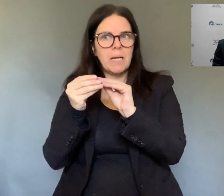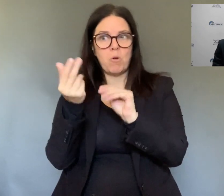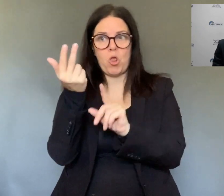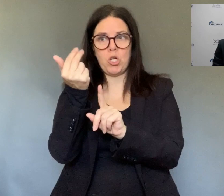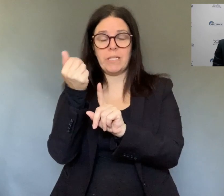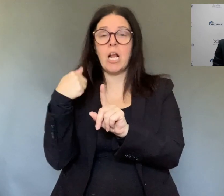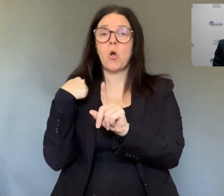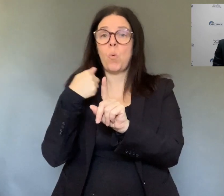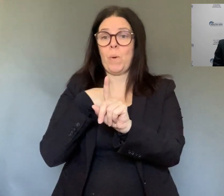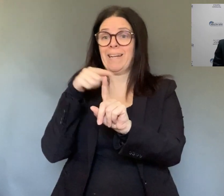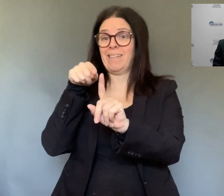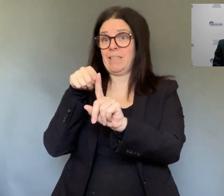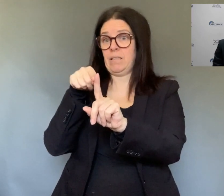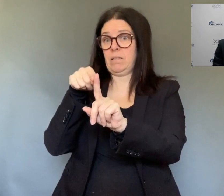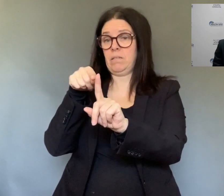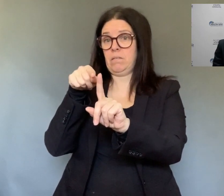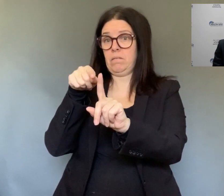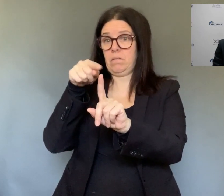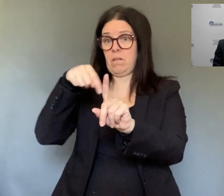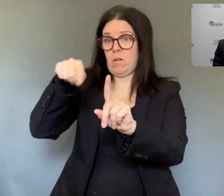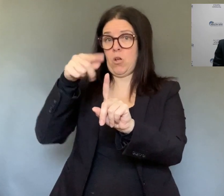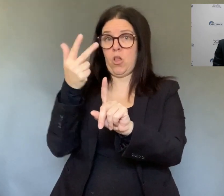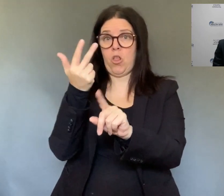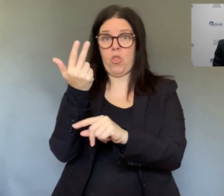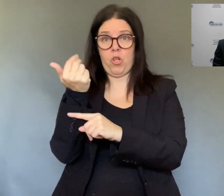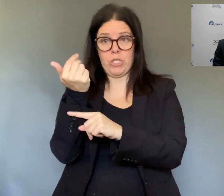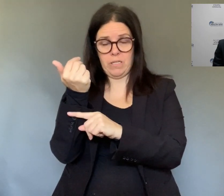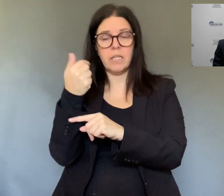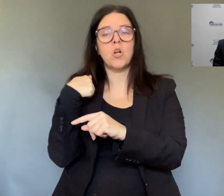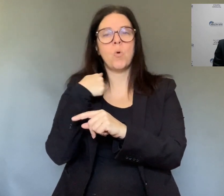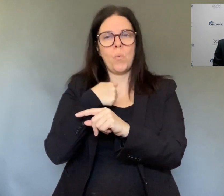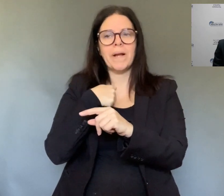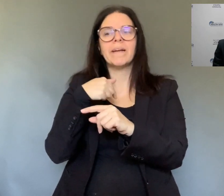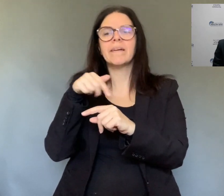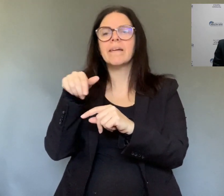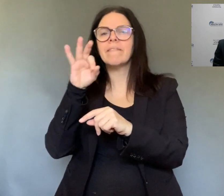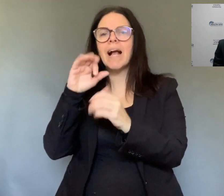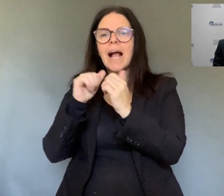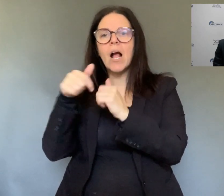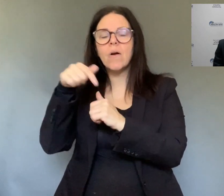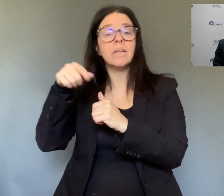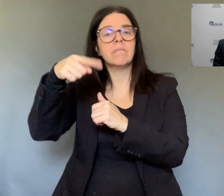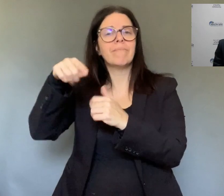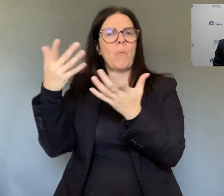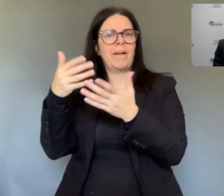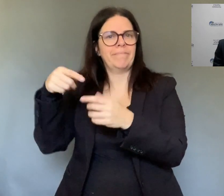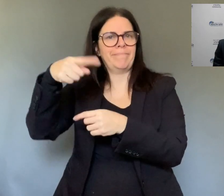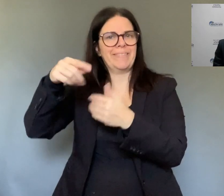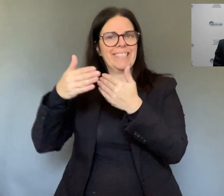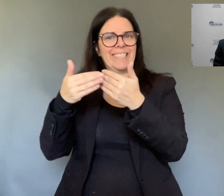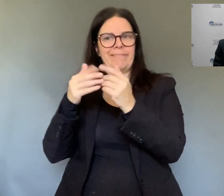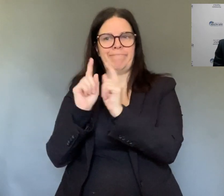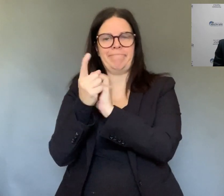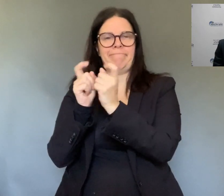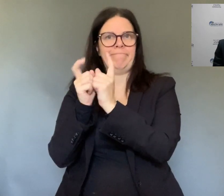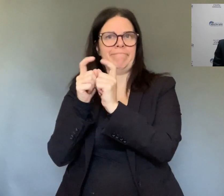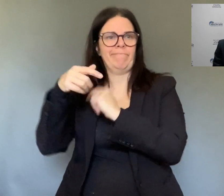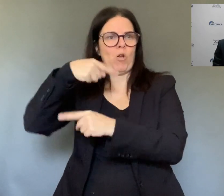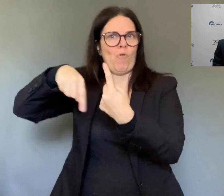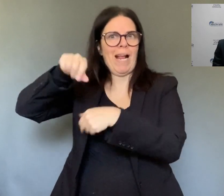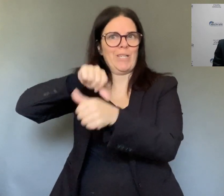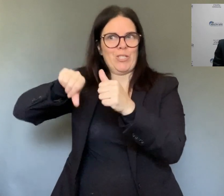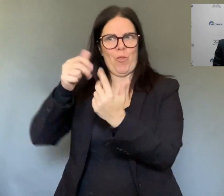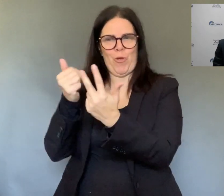were able to track down all of these cases, and all of these cases are close contacts of each other. There is no risk of spread